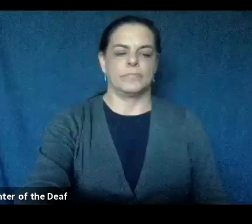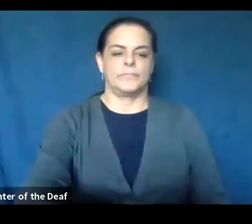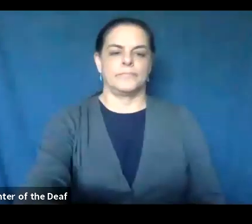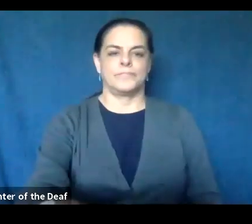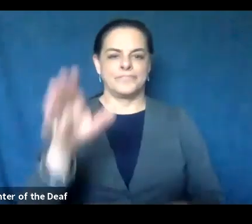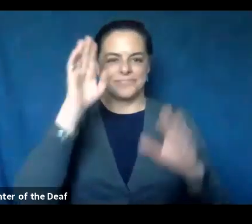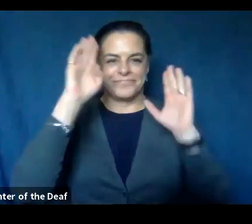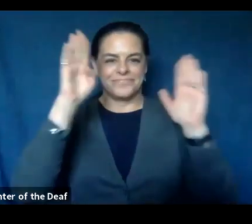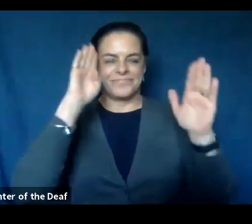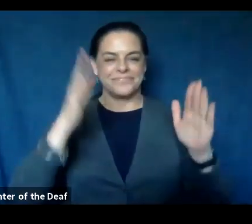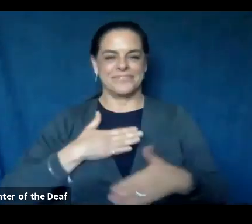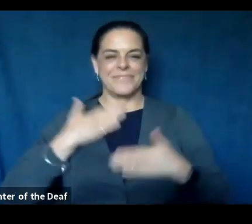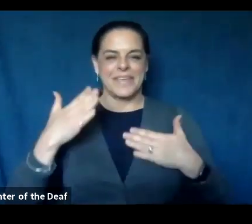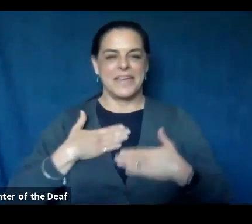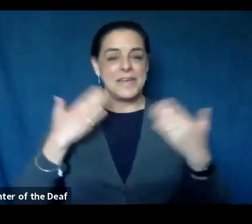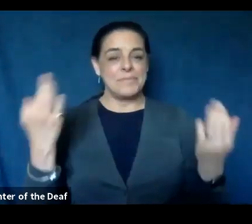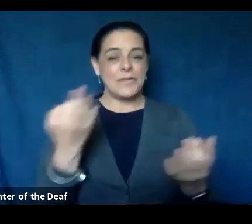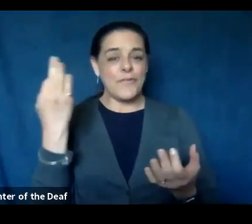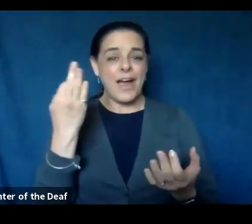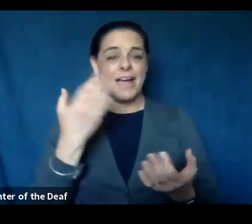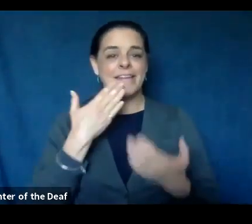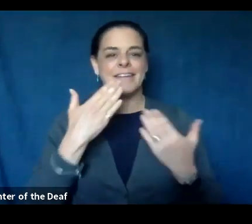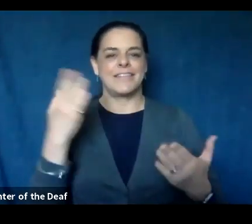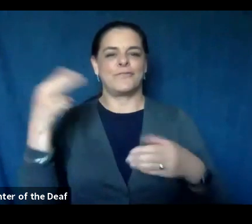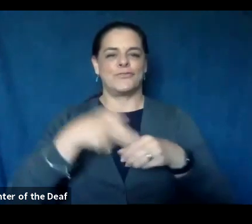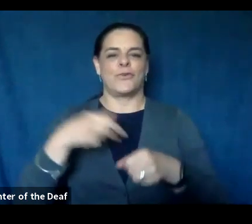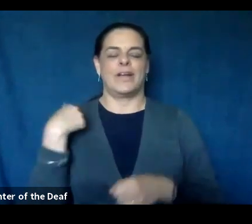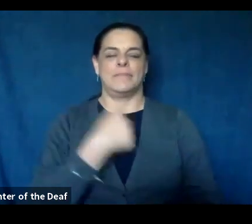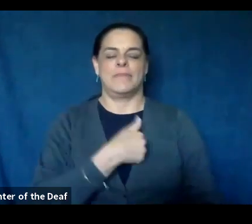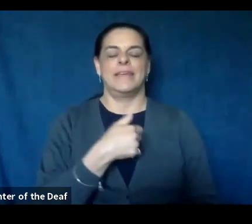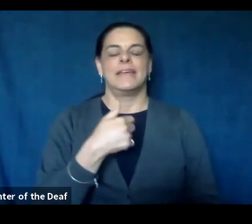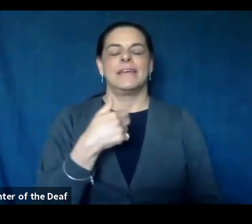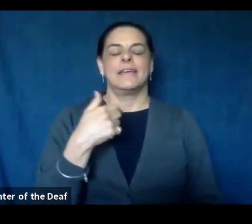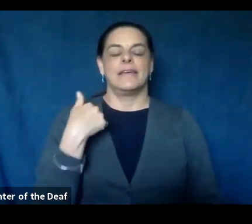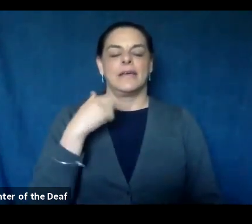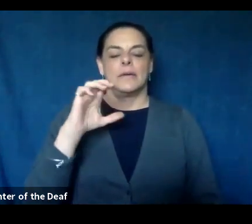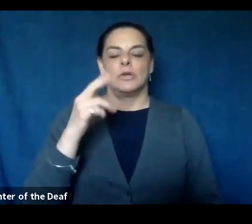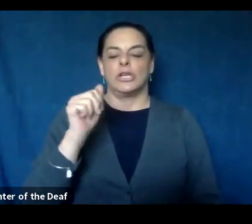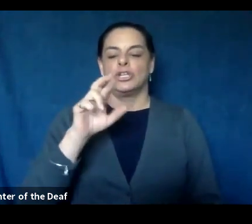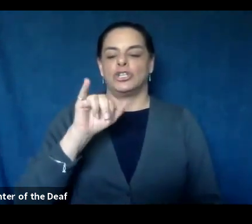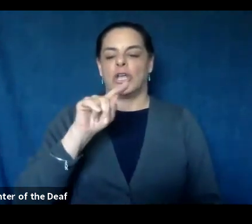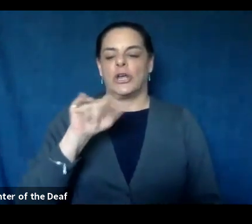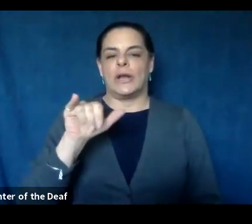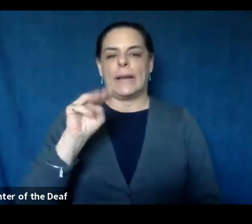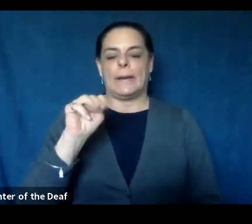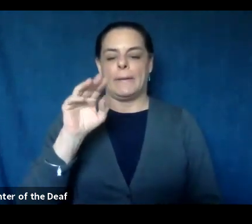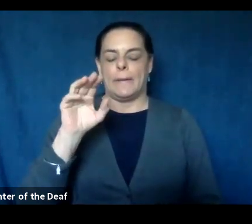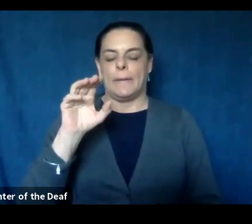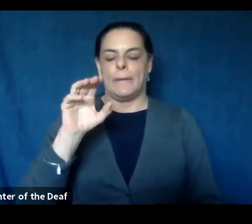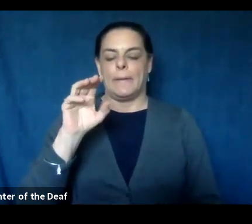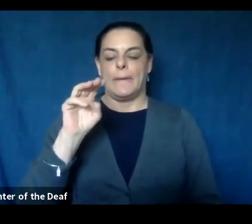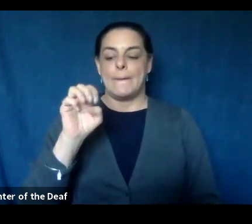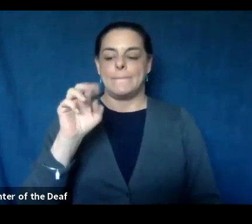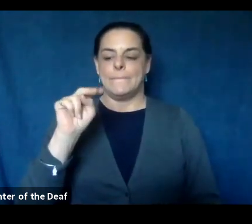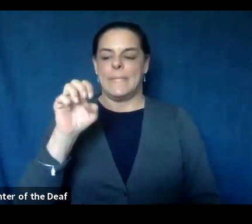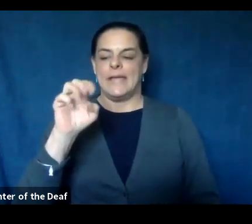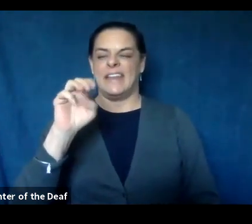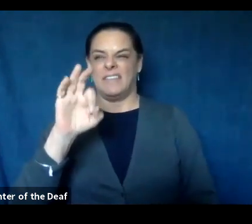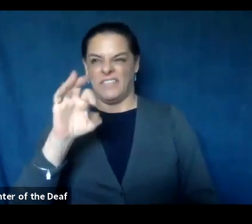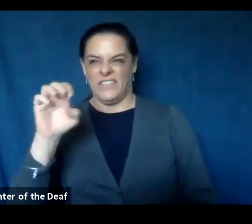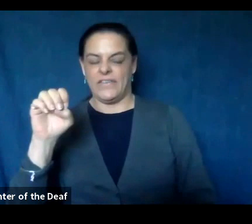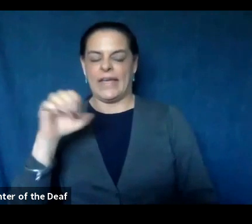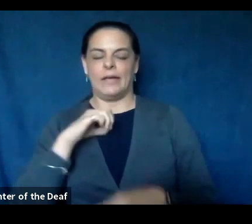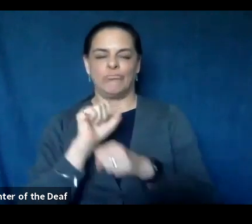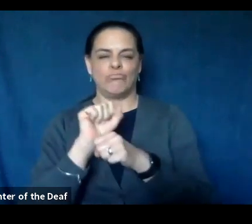Happy Friday, and thank you for joining us. I'm Charity Menifee, the Director of Communicable and Environmental Disease and Emergency Preparedness at Knox County Health